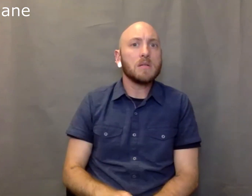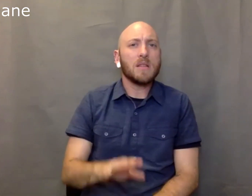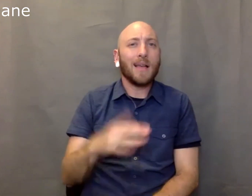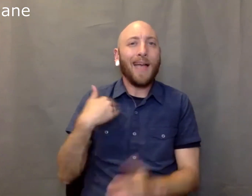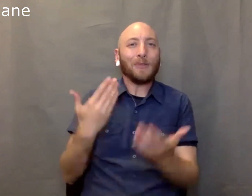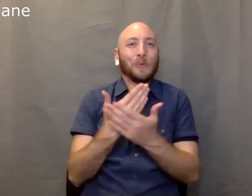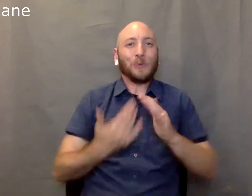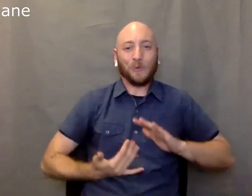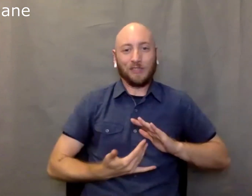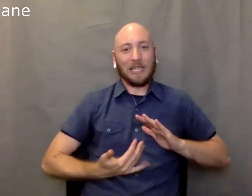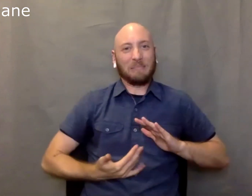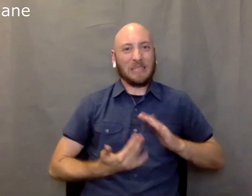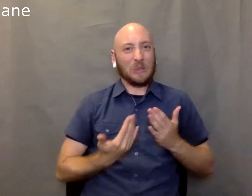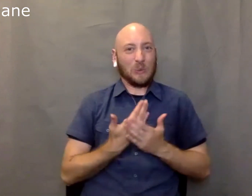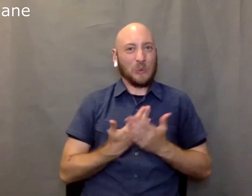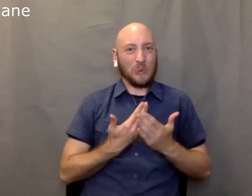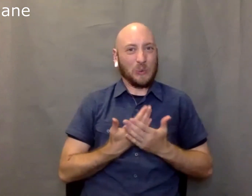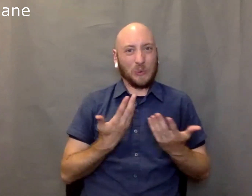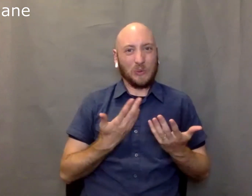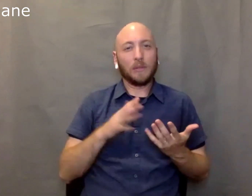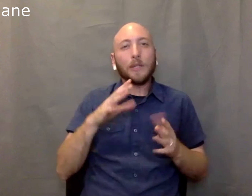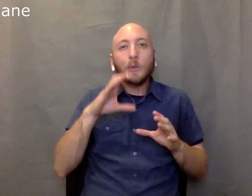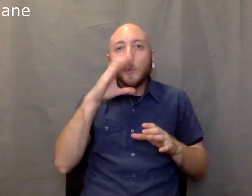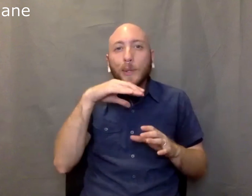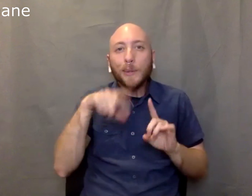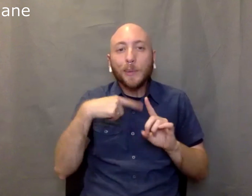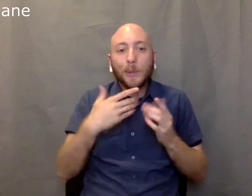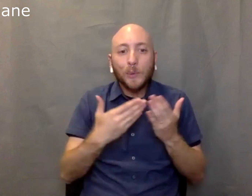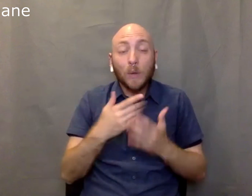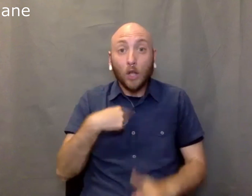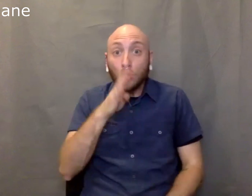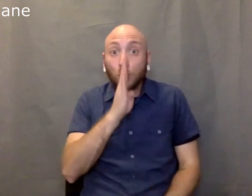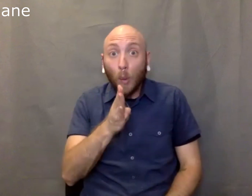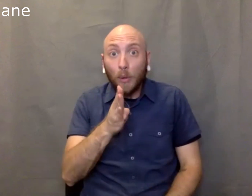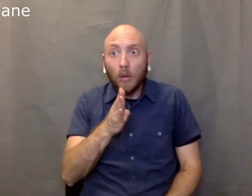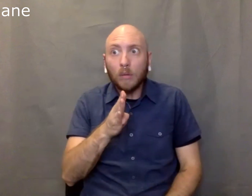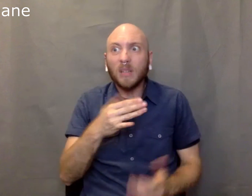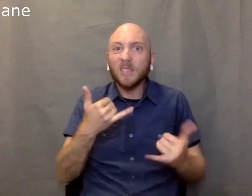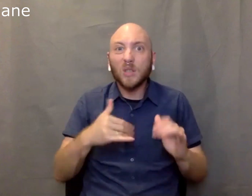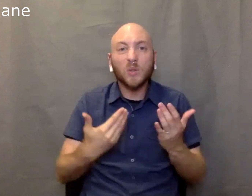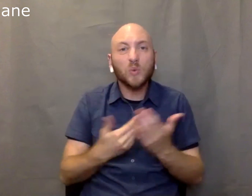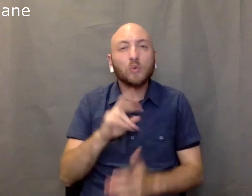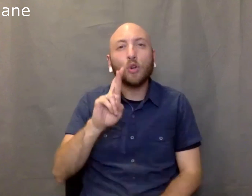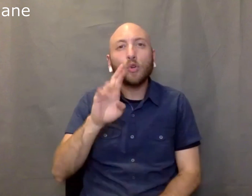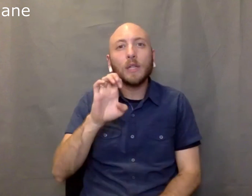resentments, brand new ones. And it's like a weird thing when you're building all these brand new ones in sobriety, at least for me. And after doing my steps, I'm like,